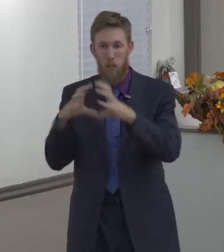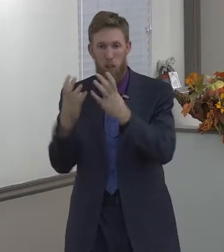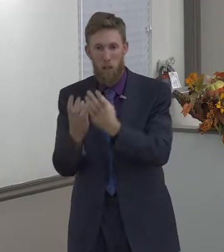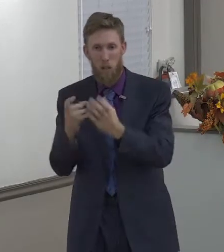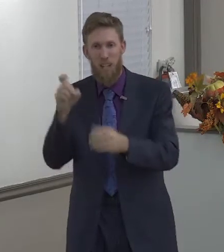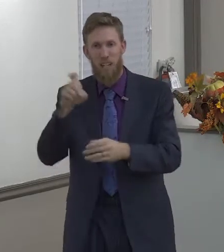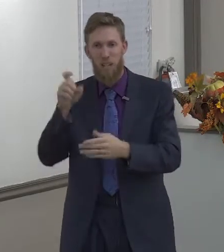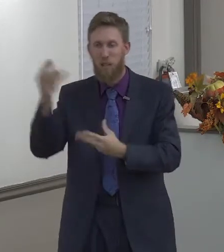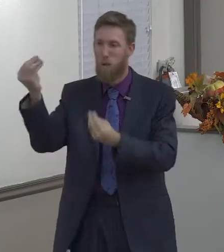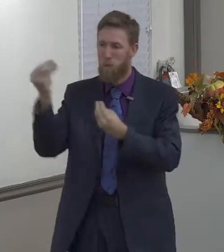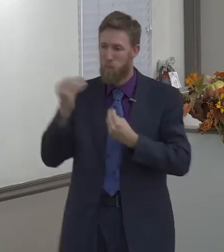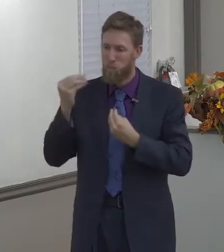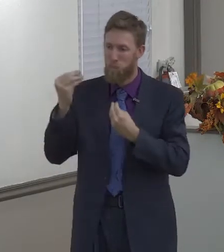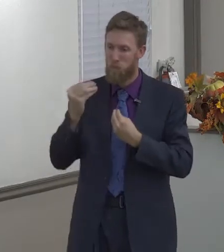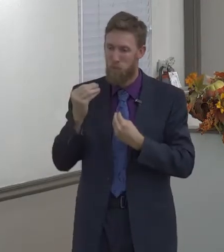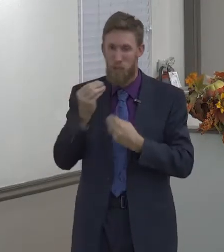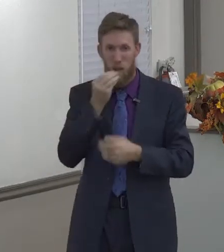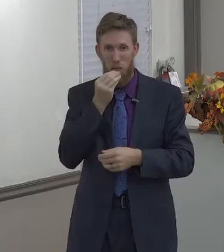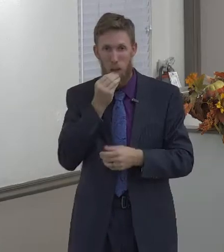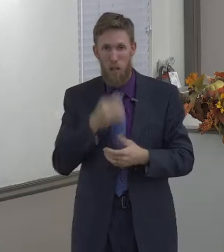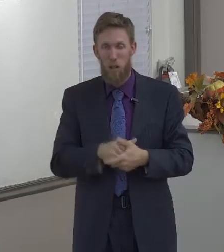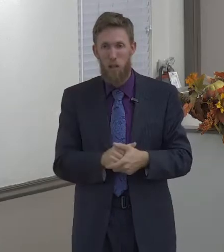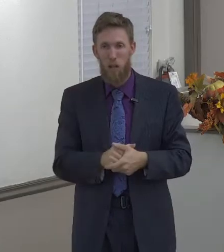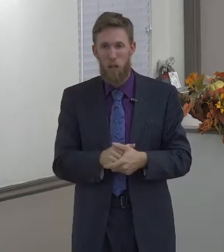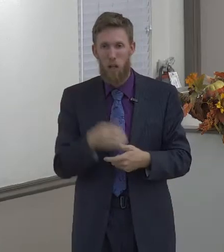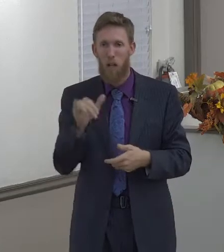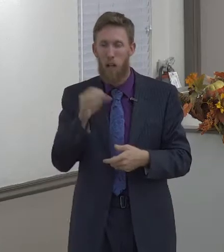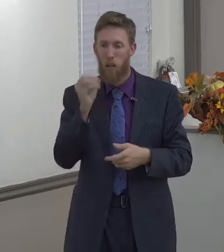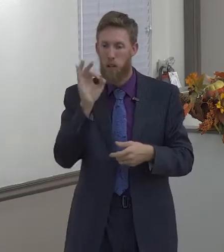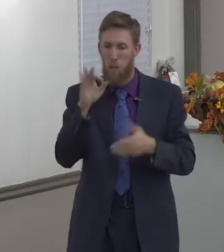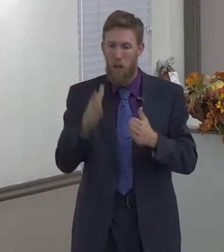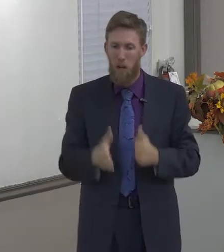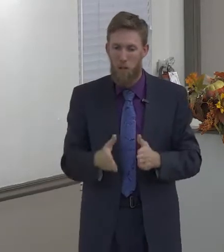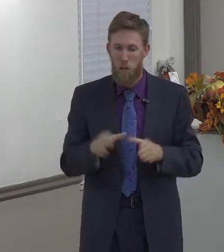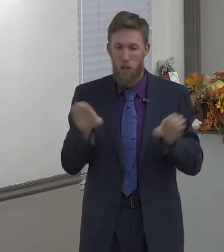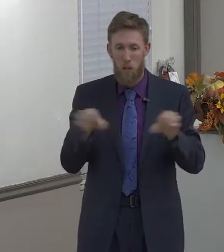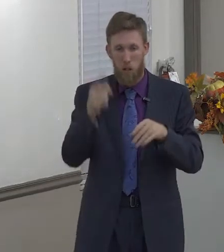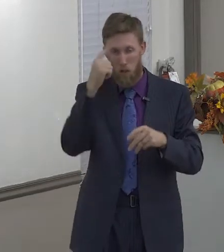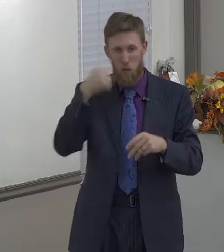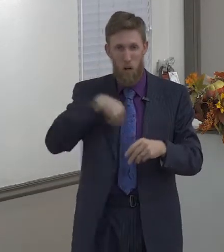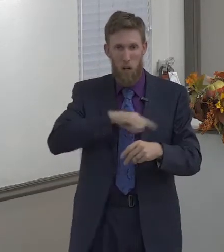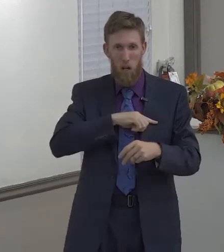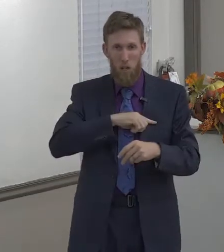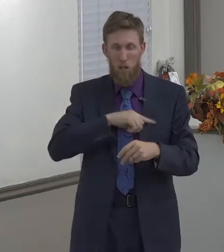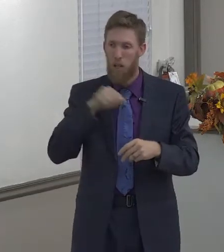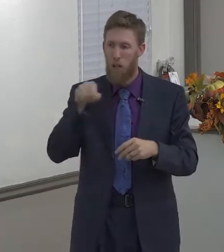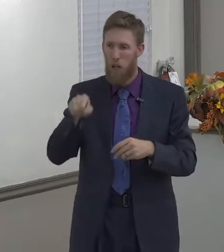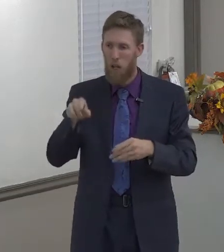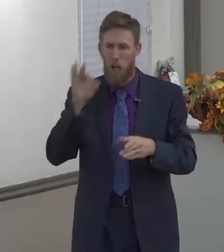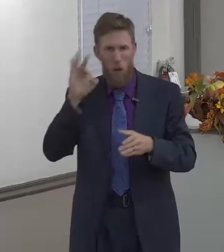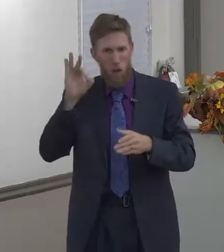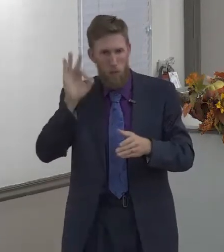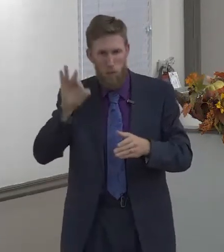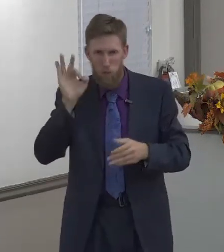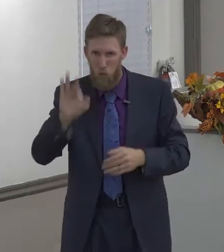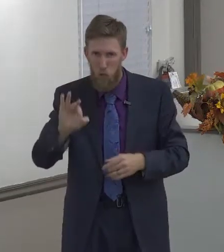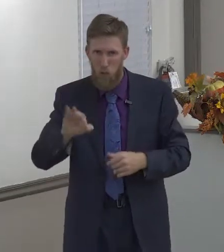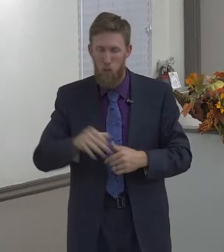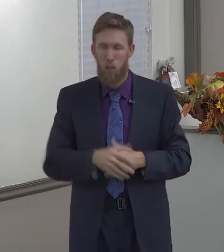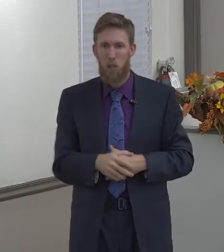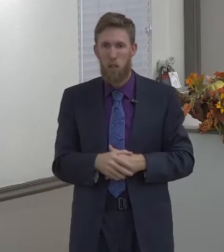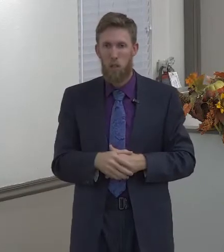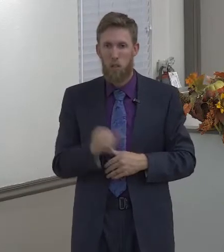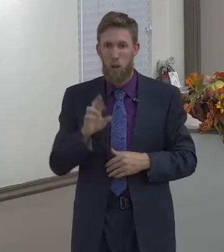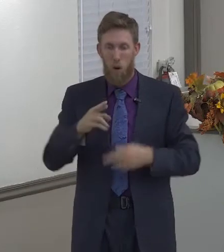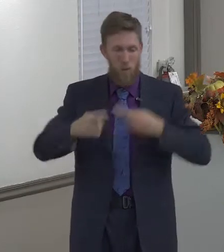effort of revival meetings or a men's retreat or the spiritual help conference, all